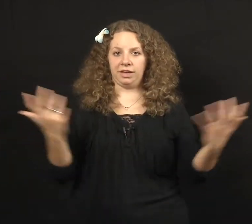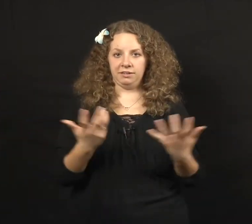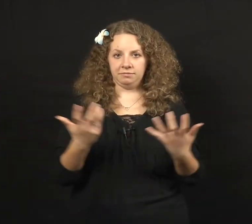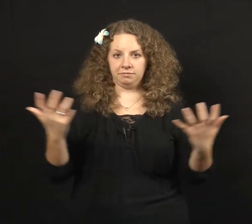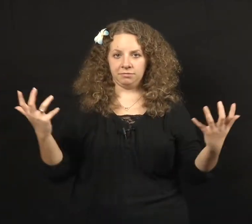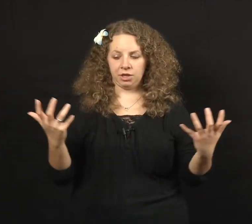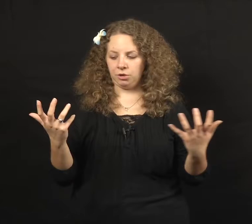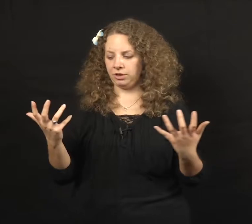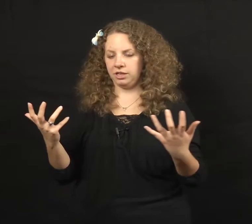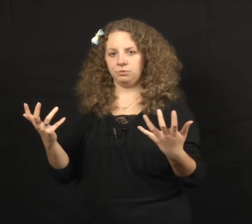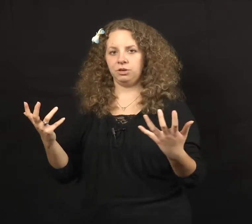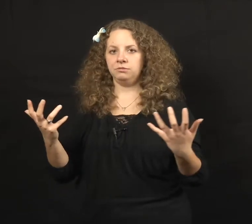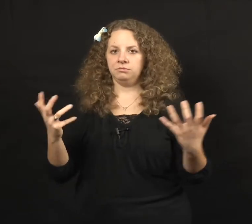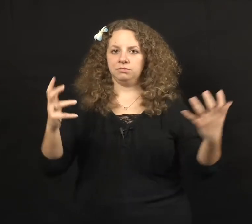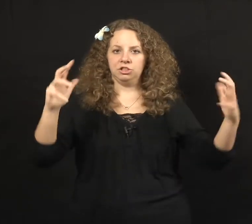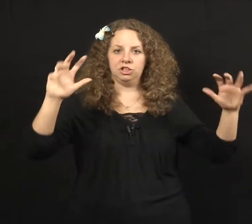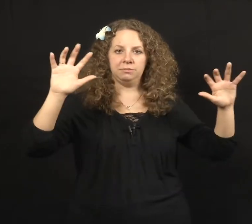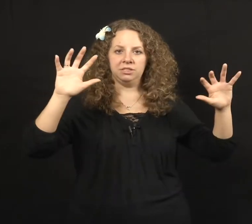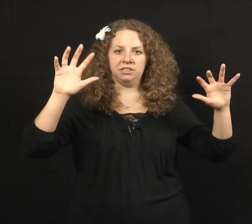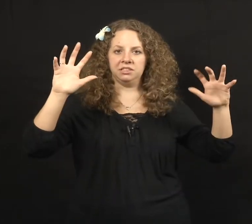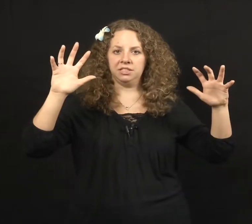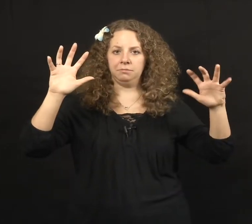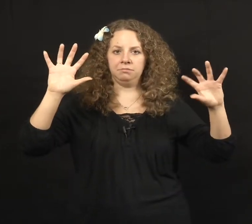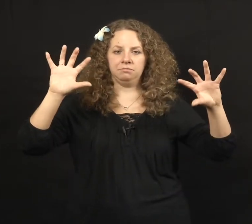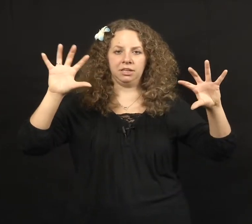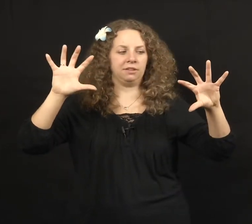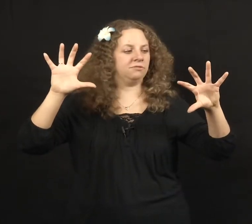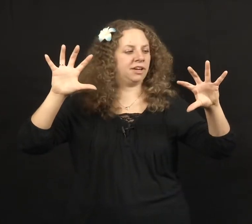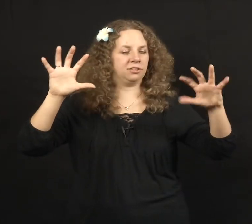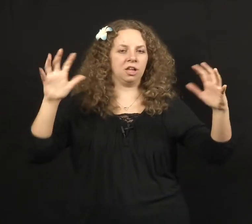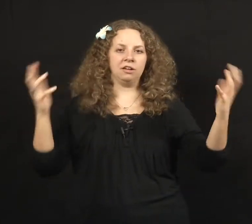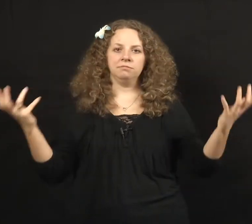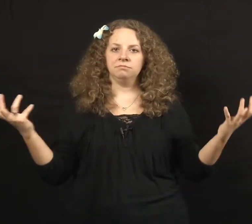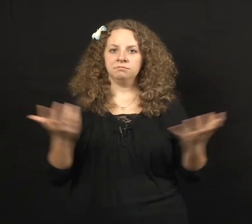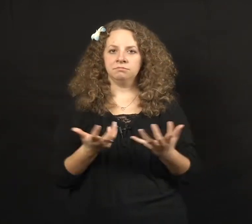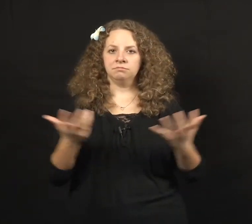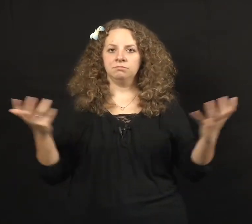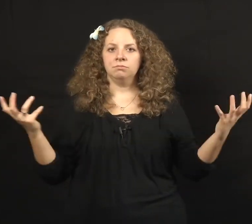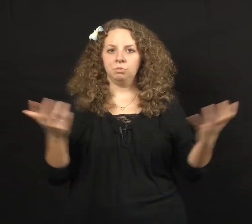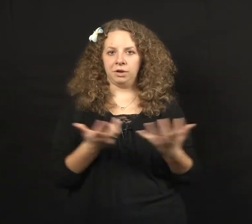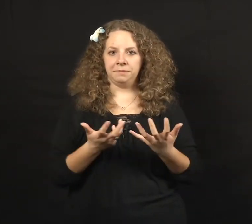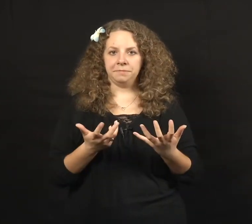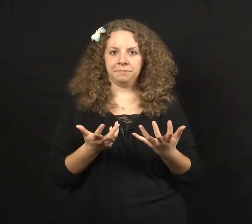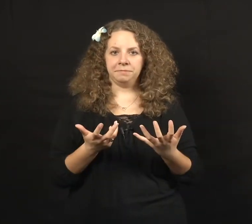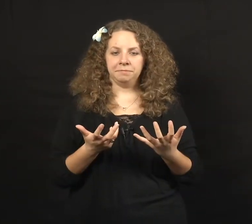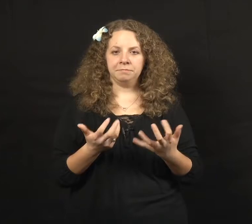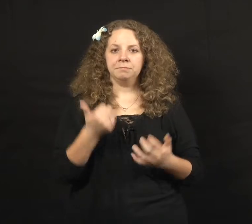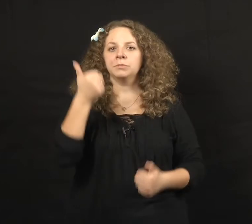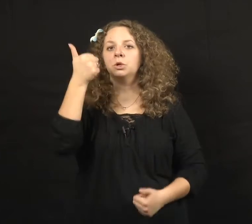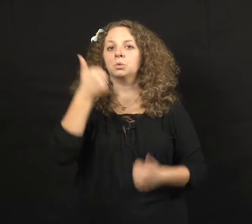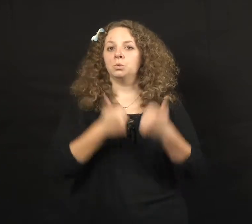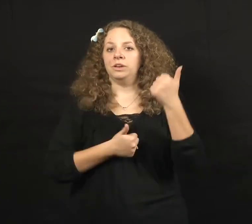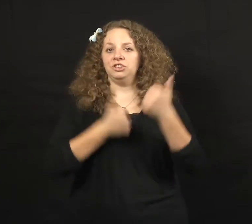What? Going inward, and the shape stays the same, like a 5 cloth. What?